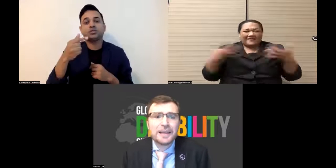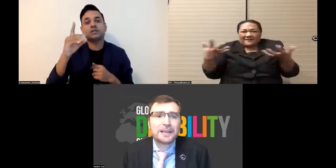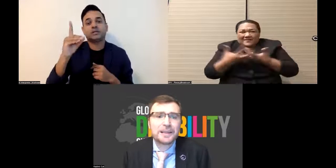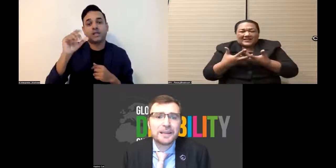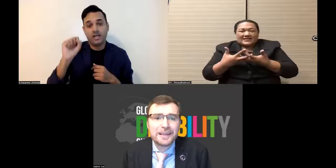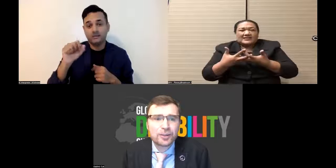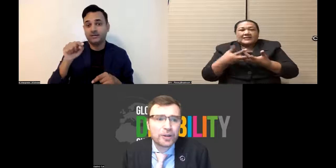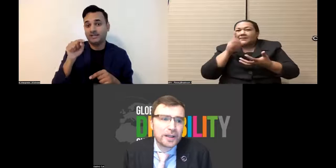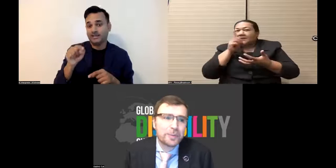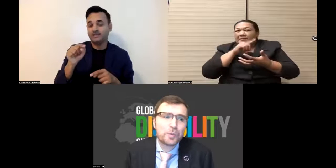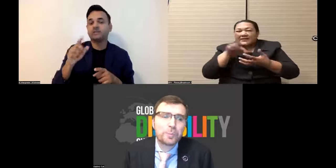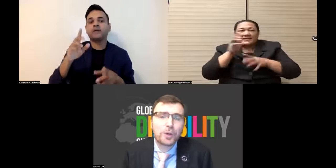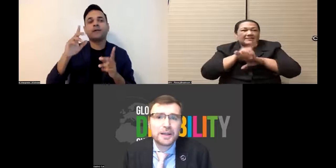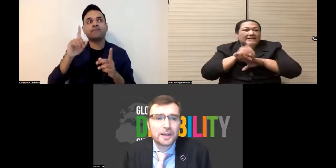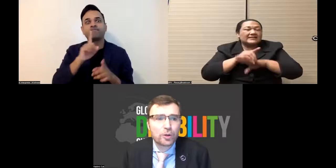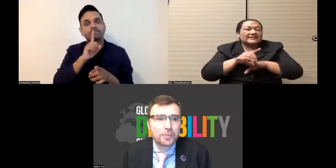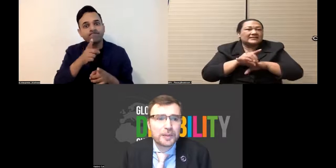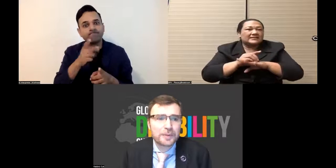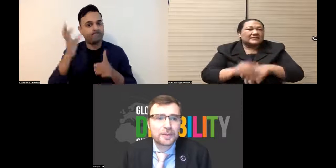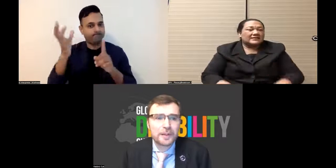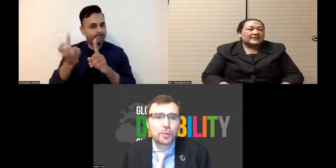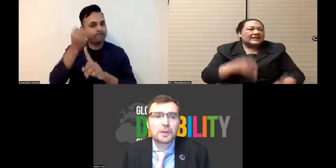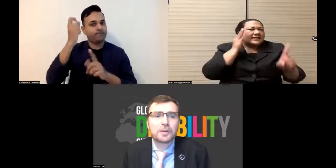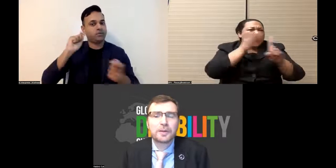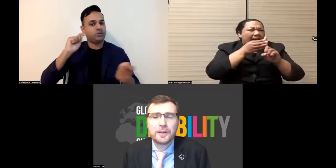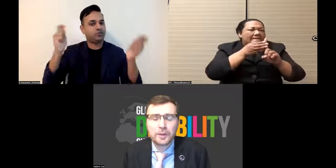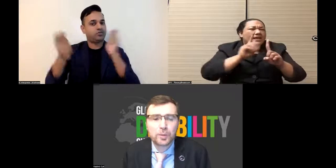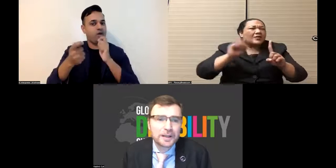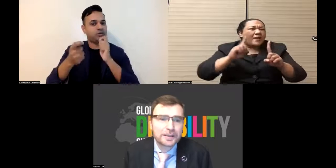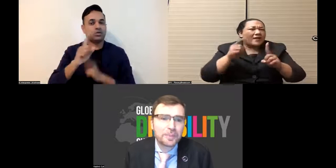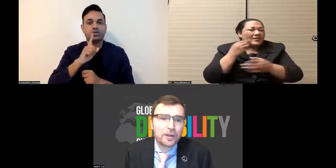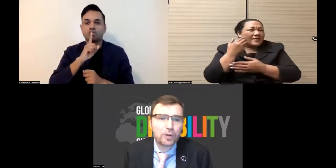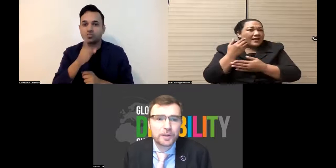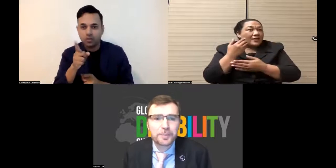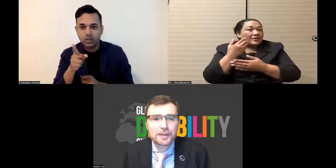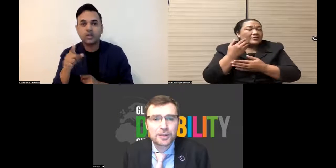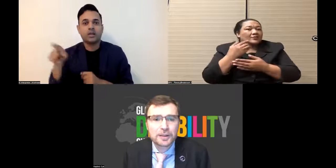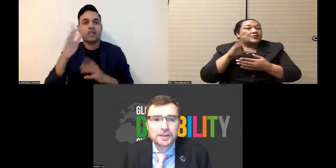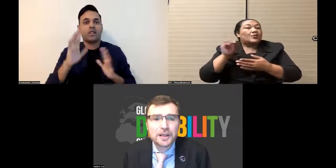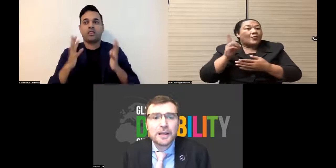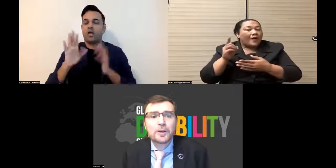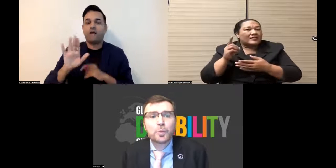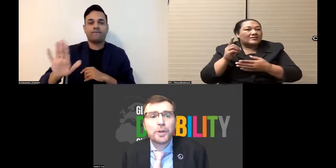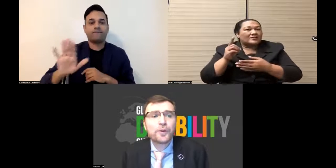rebalance the disconnect between political commitments that world leaders made over the past